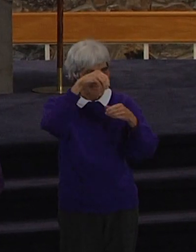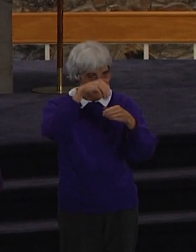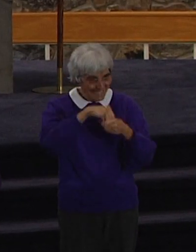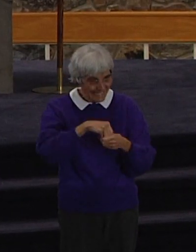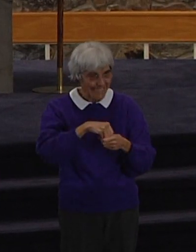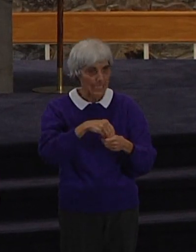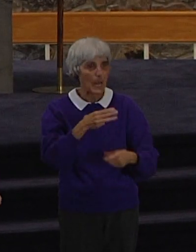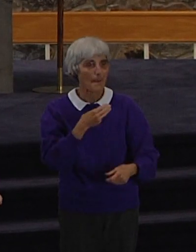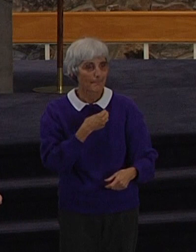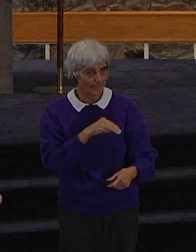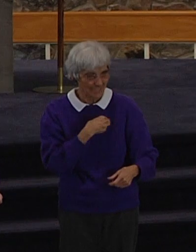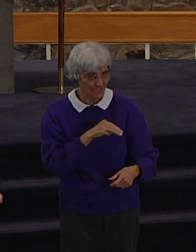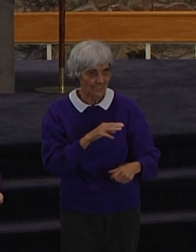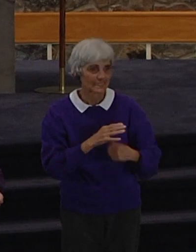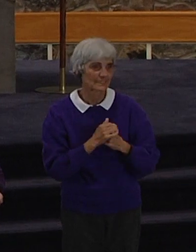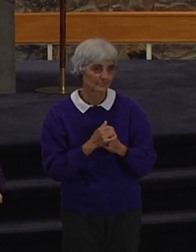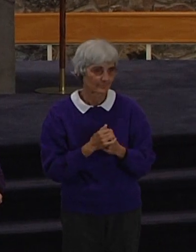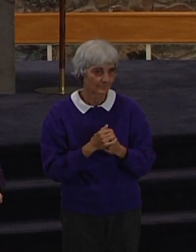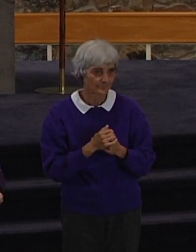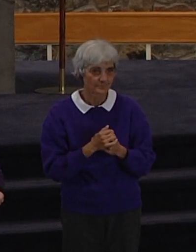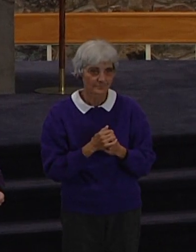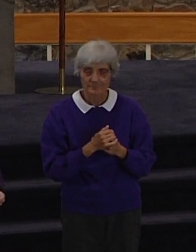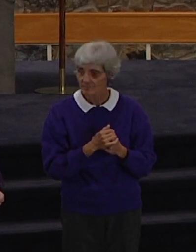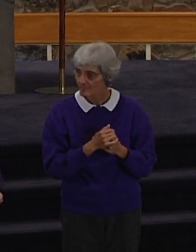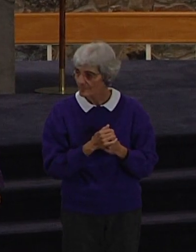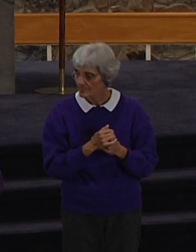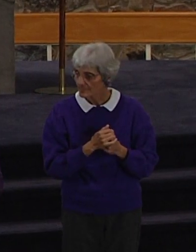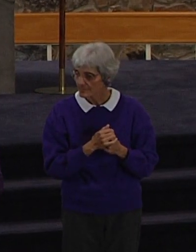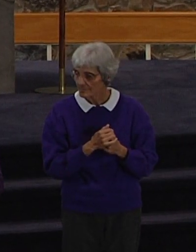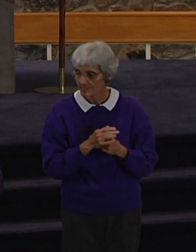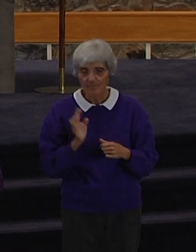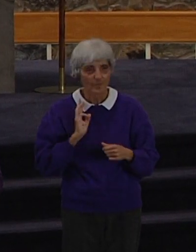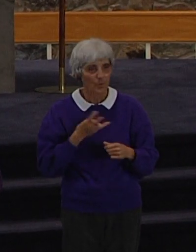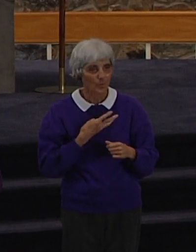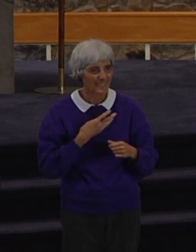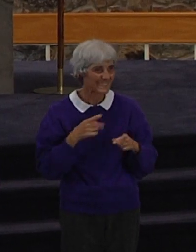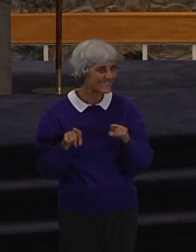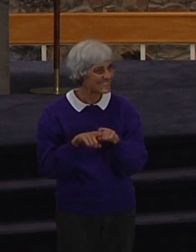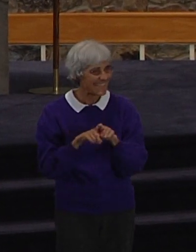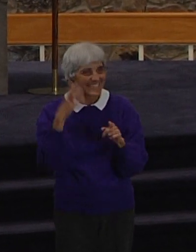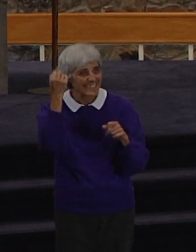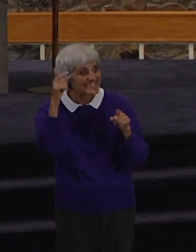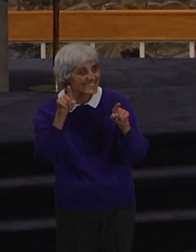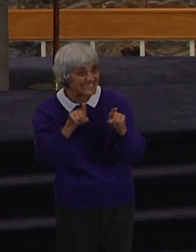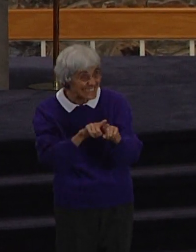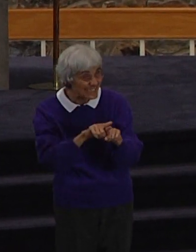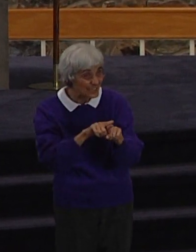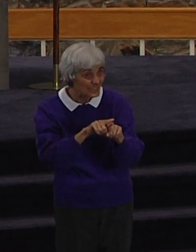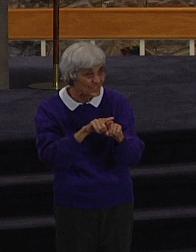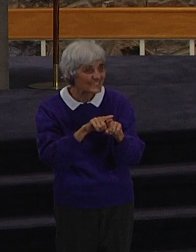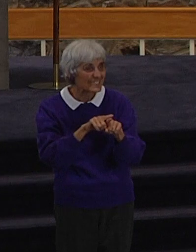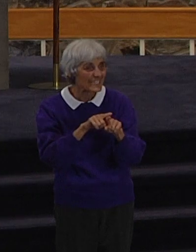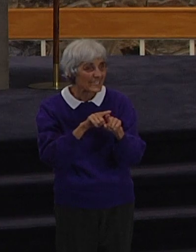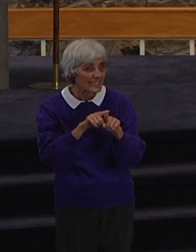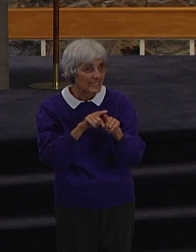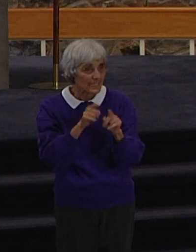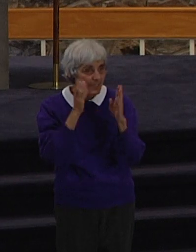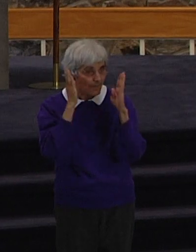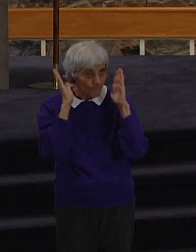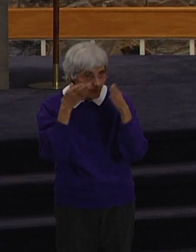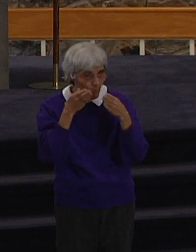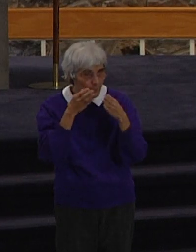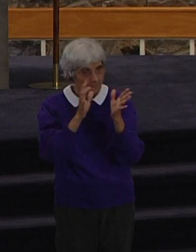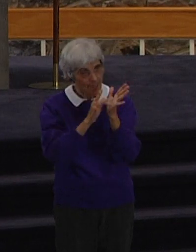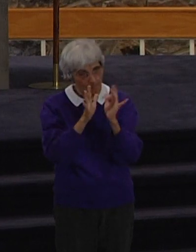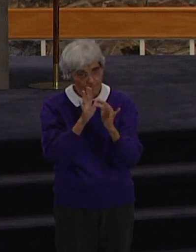Mission. So we are a sisterhood. We are devoted to Bible